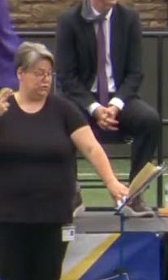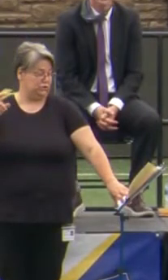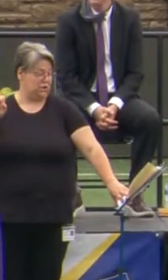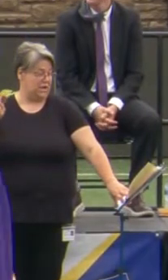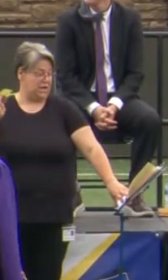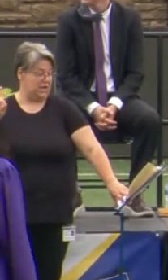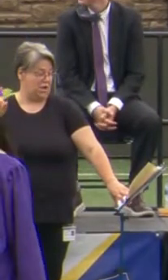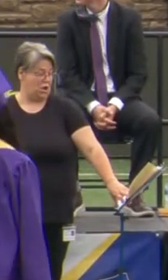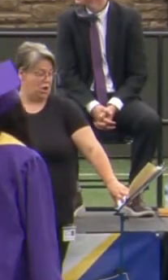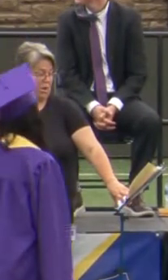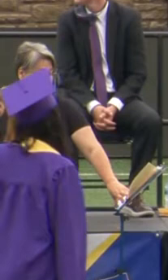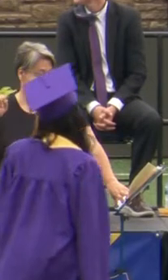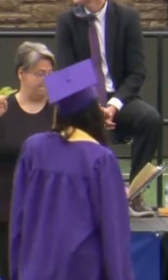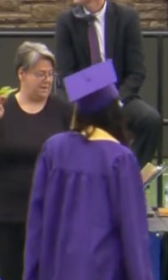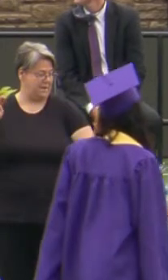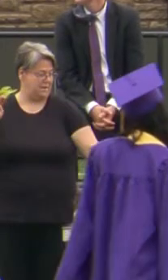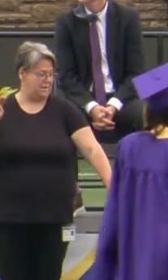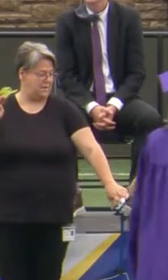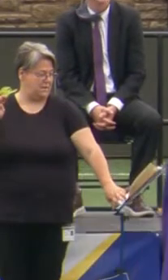Soren Schultz.